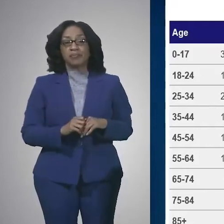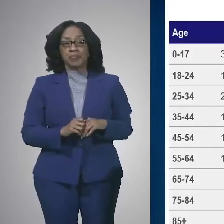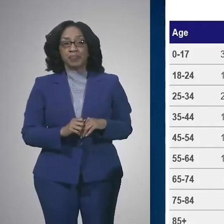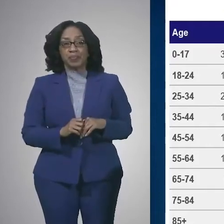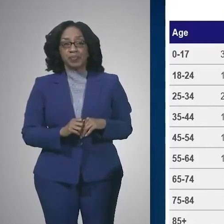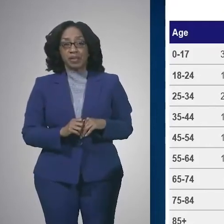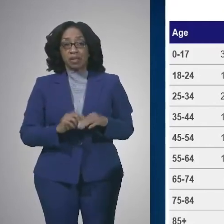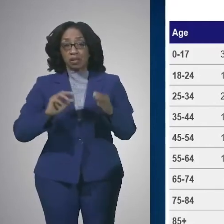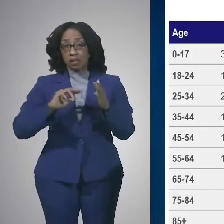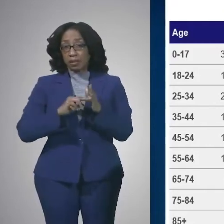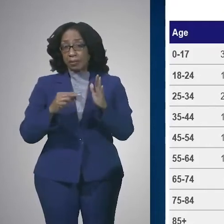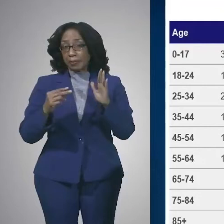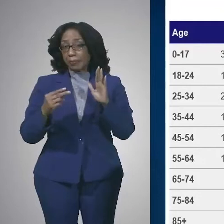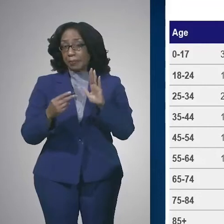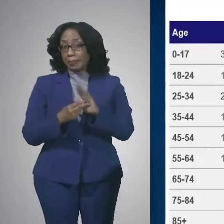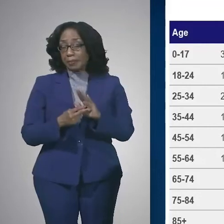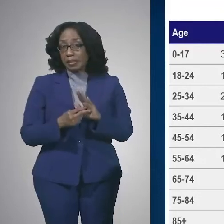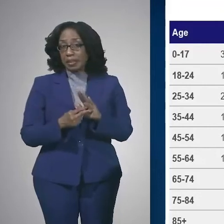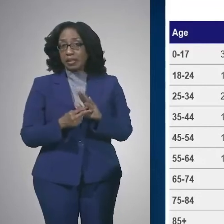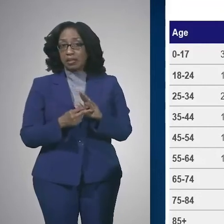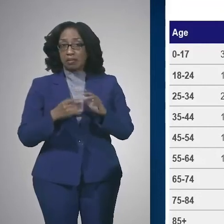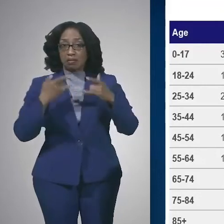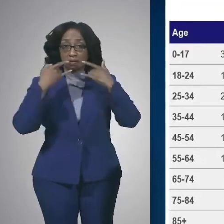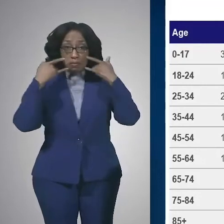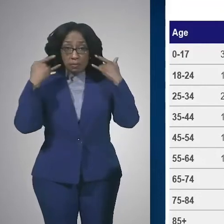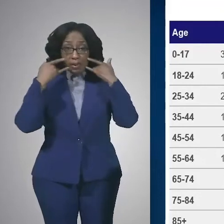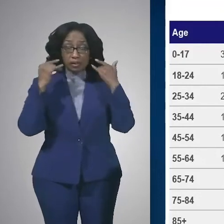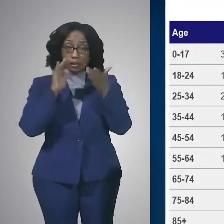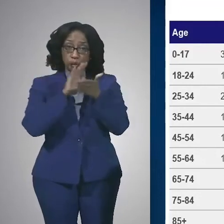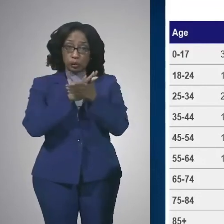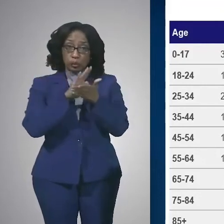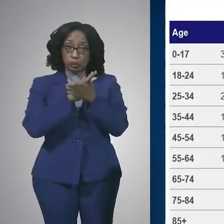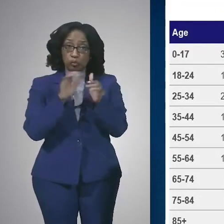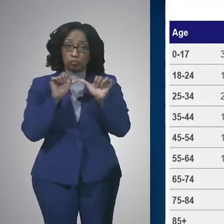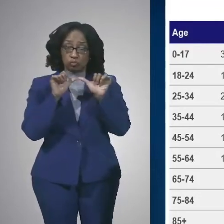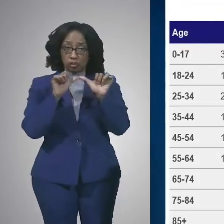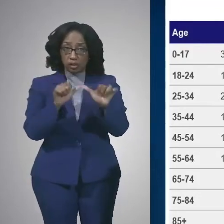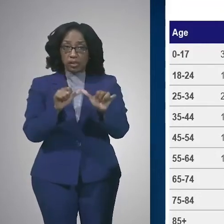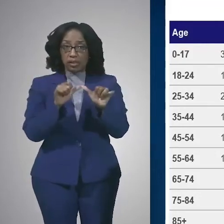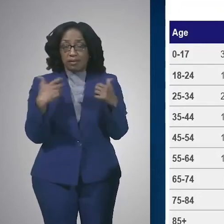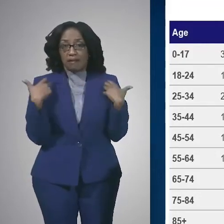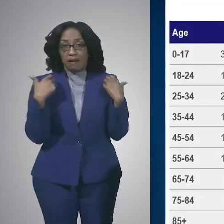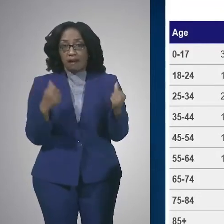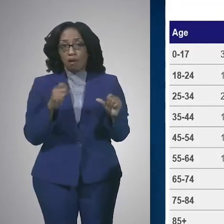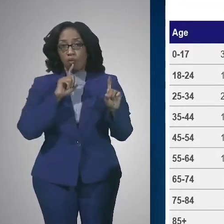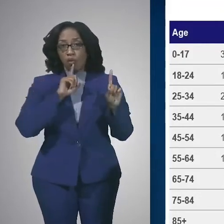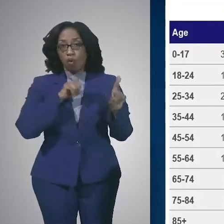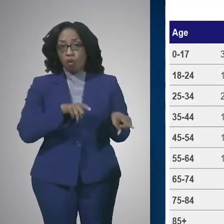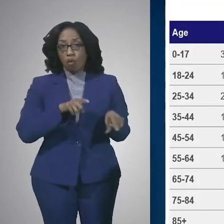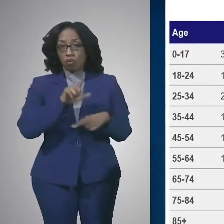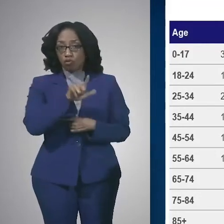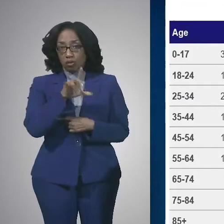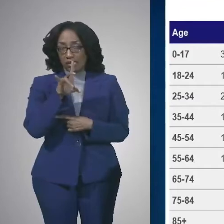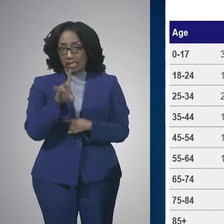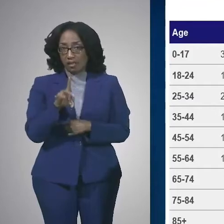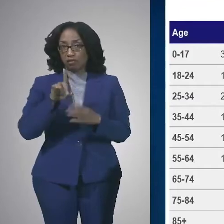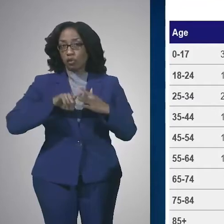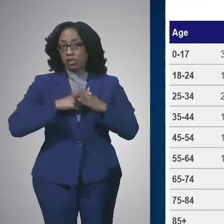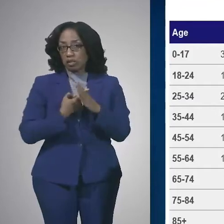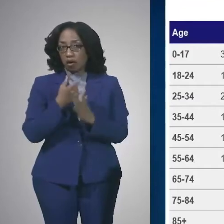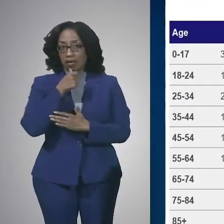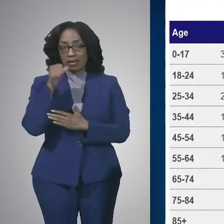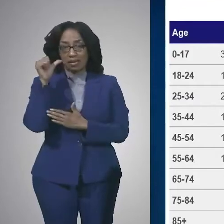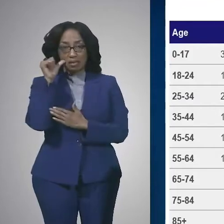cases. This supports the continued masking in schools in Health Order number 27, effective yesterday. The